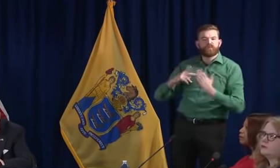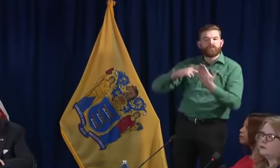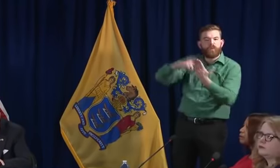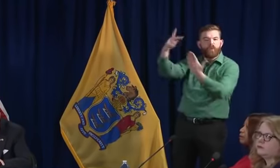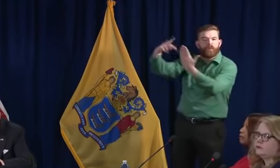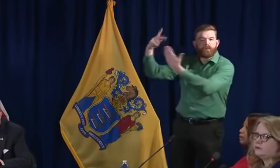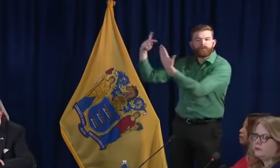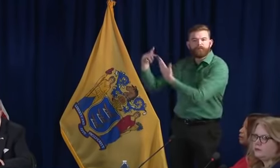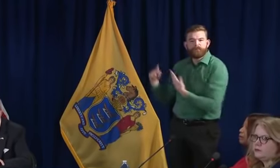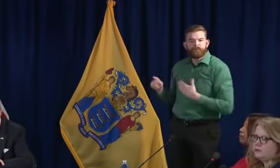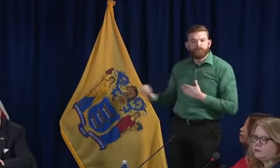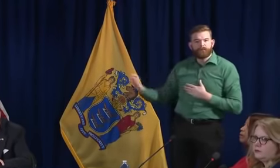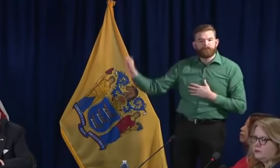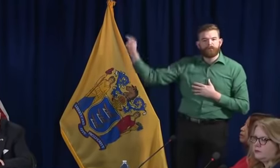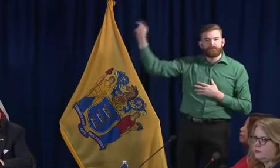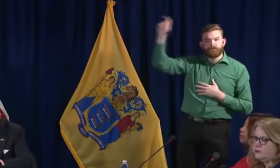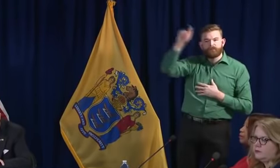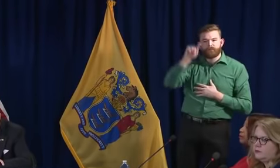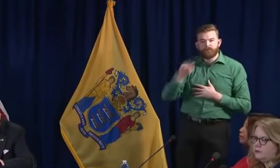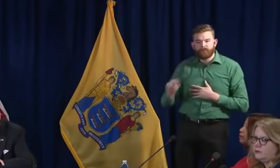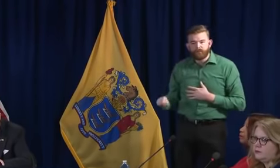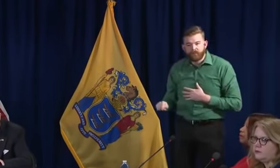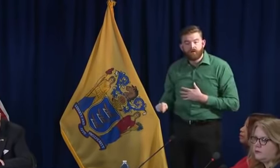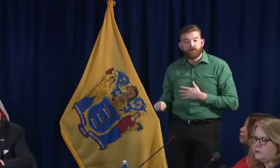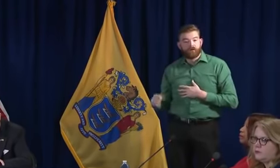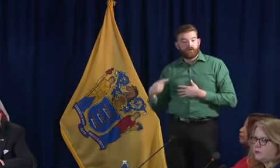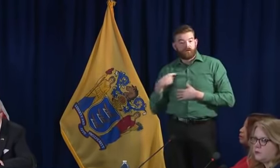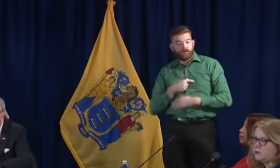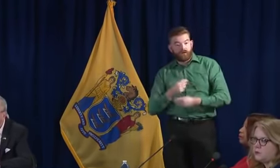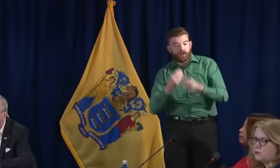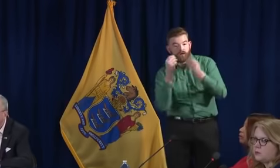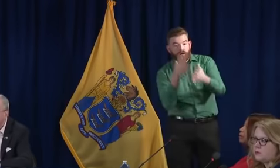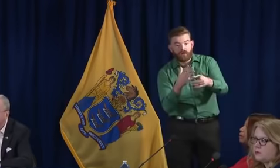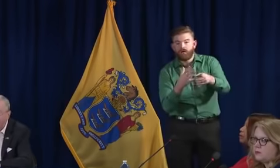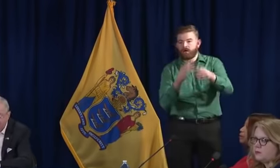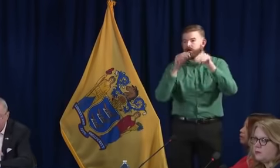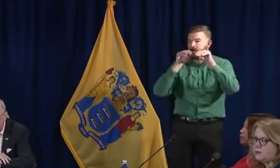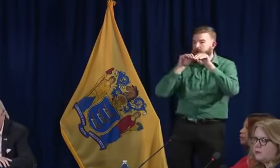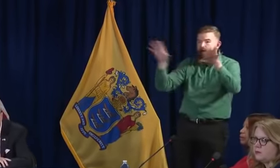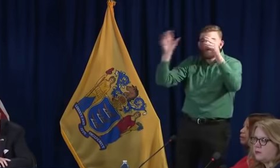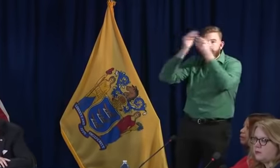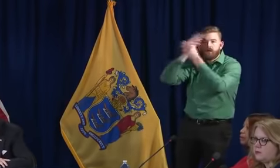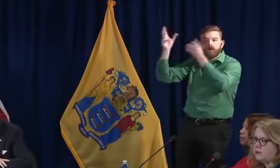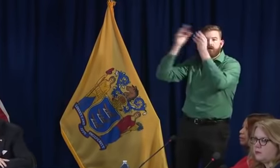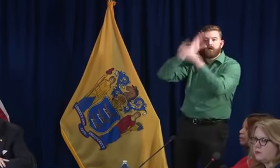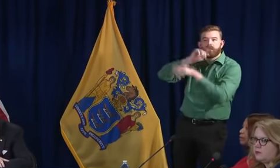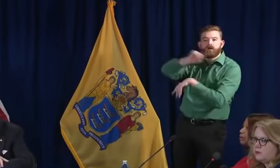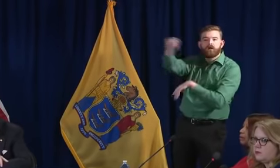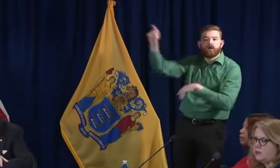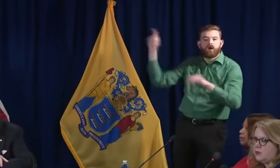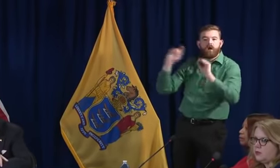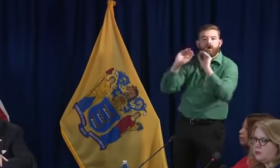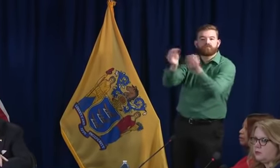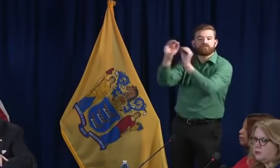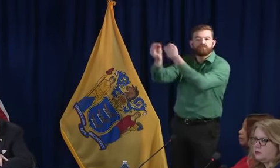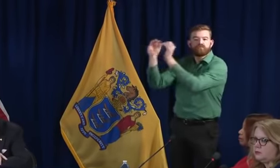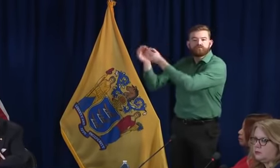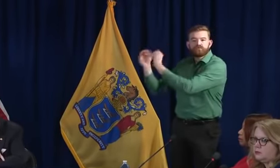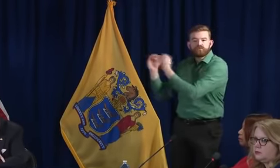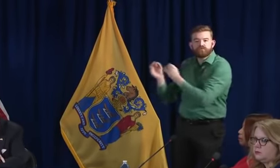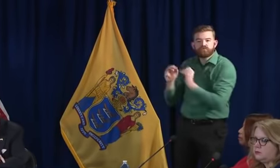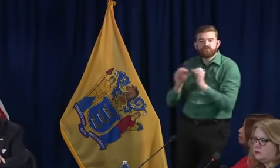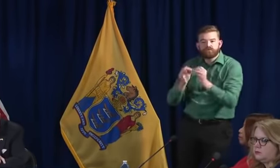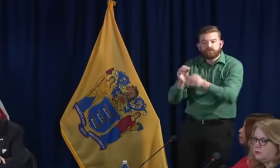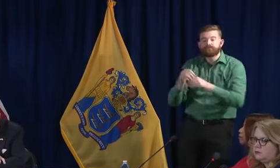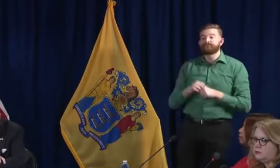out. Additionally, the Interfaith Advisory Council, which is convened and chaired by Homeland Security Director Jared